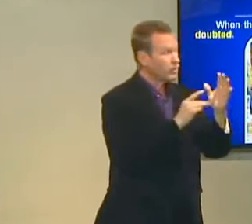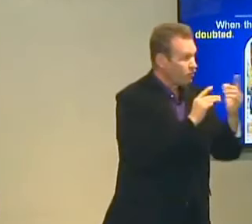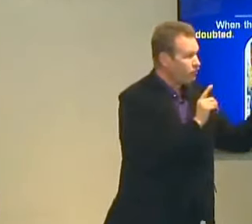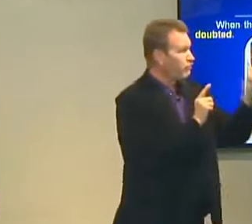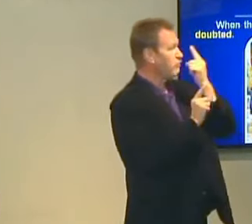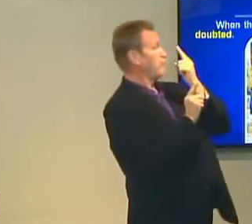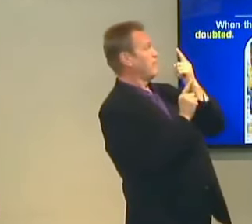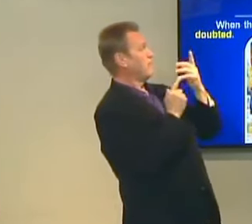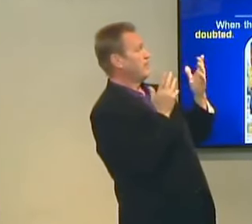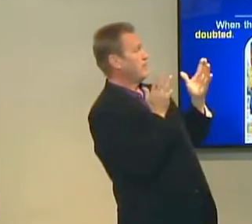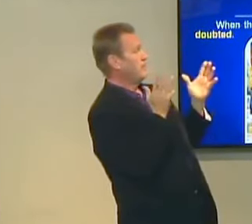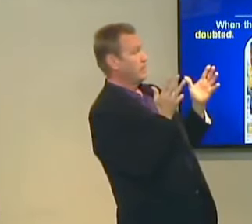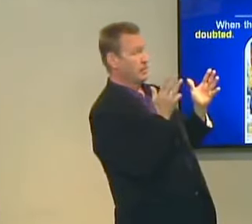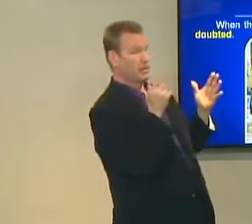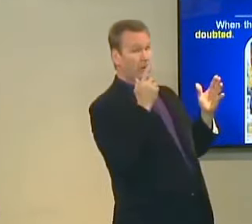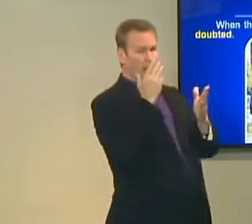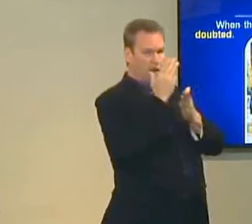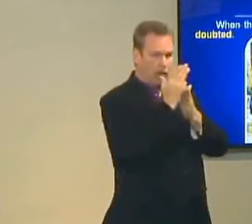to heaven. They met with Jesus.